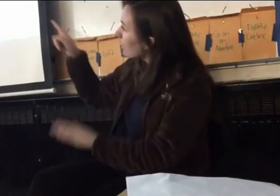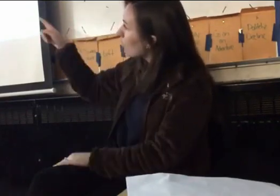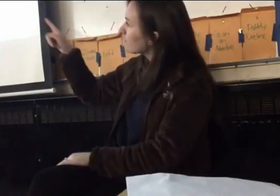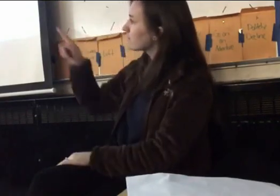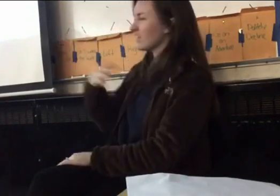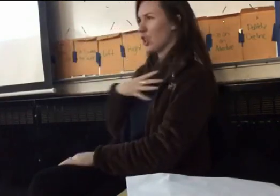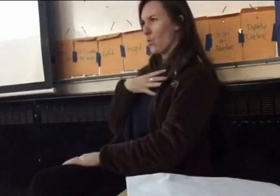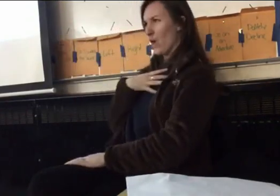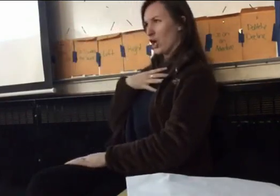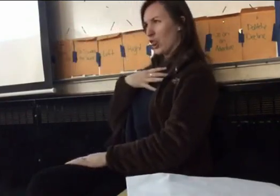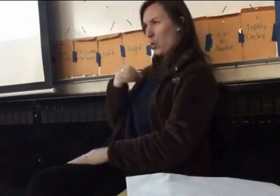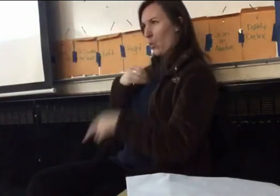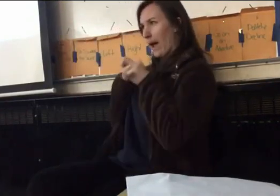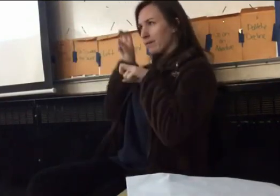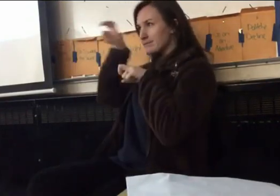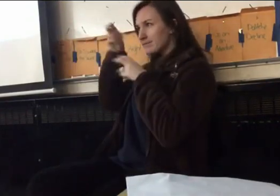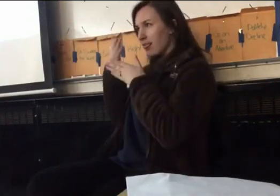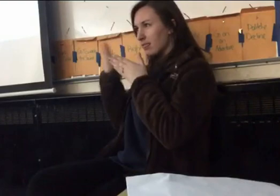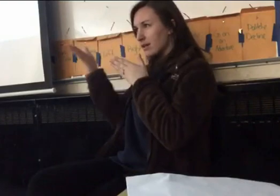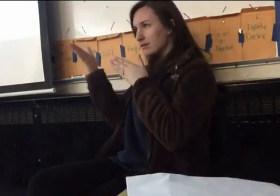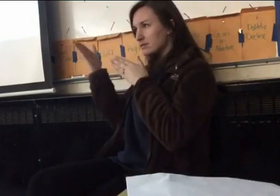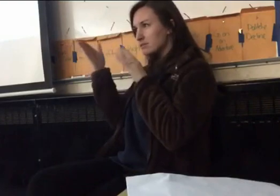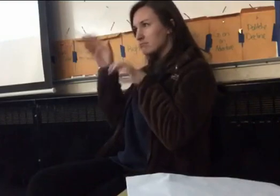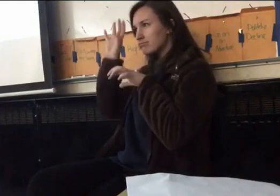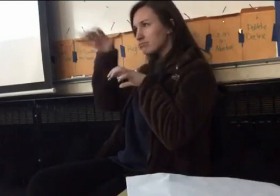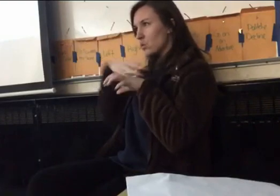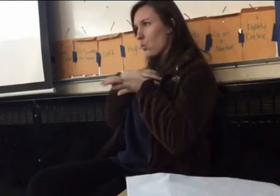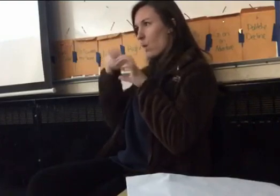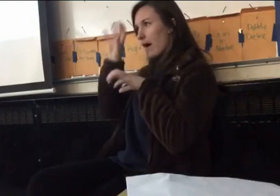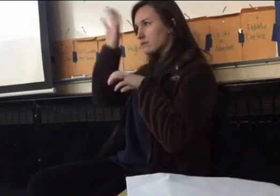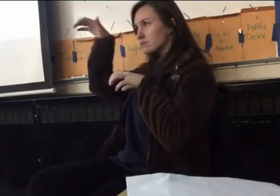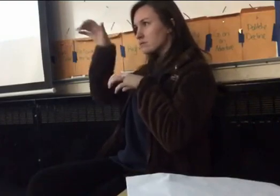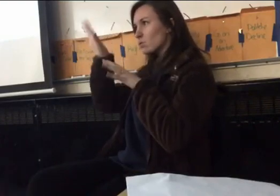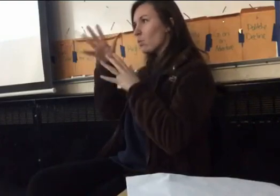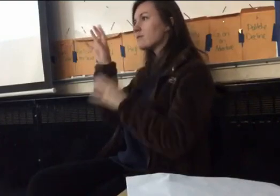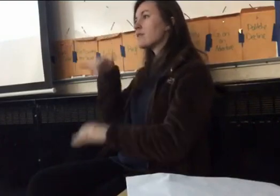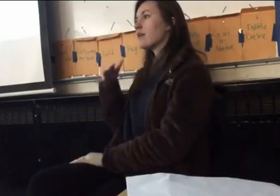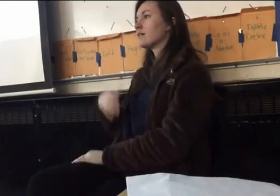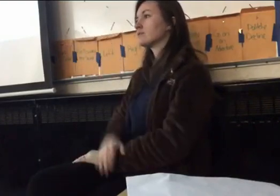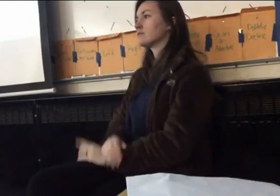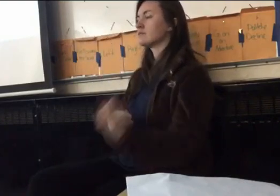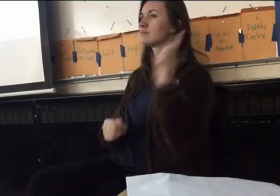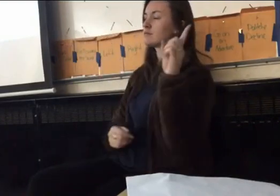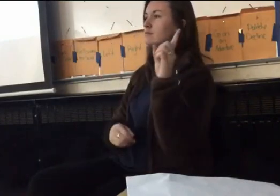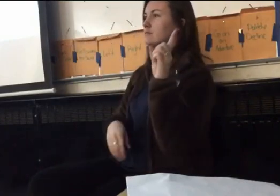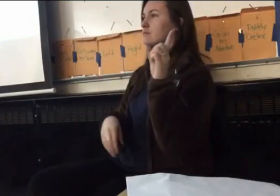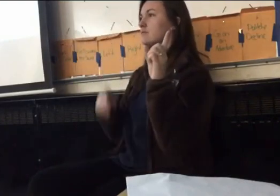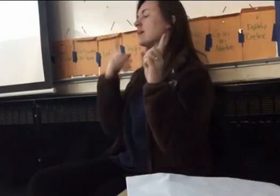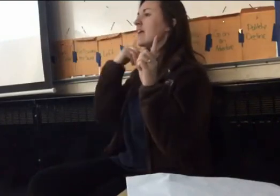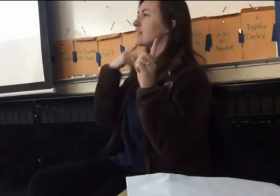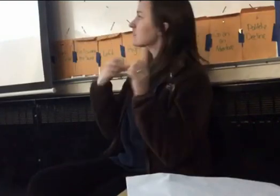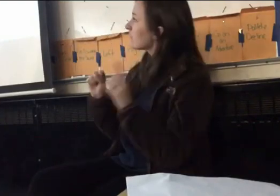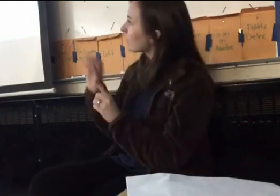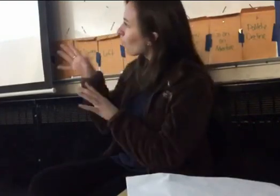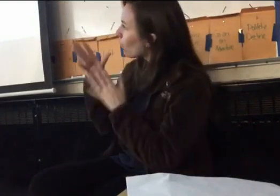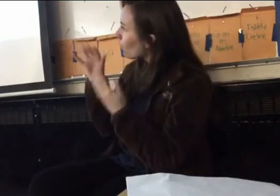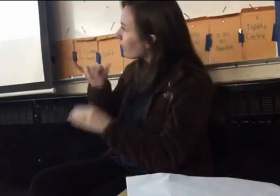white things. What are these white things, you think? Gold. Silver. What is